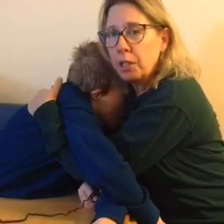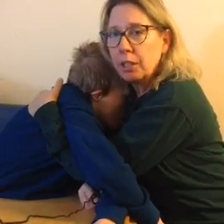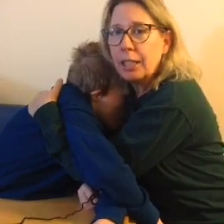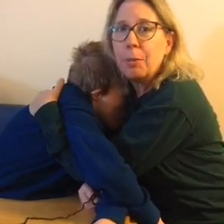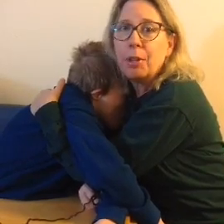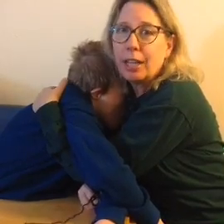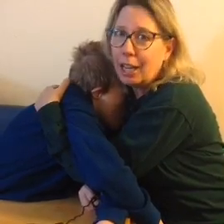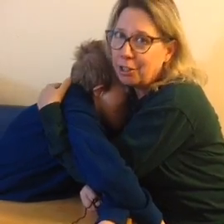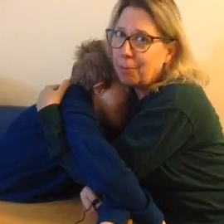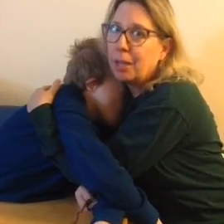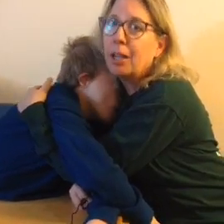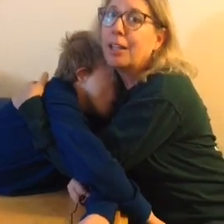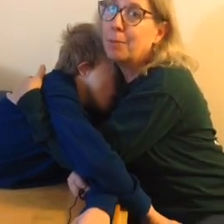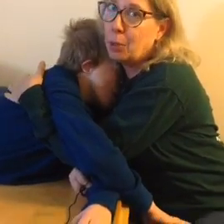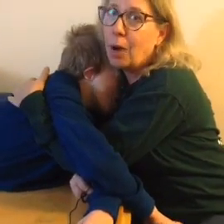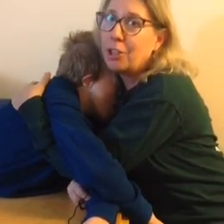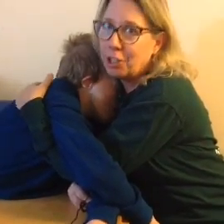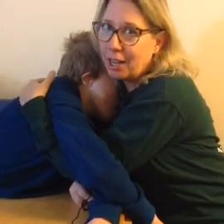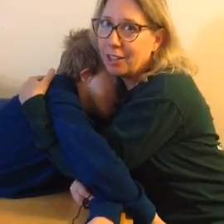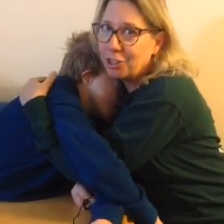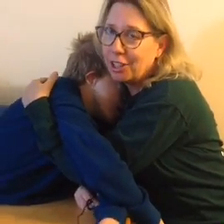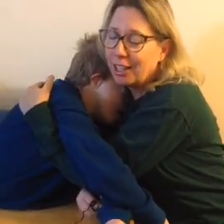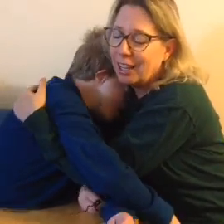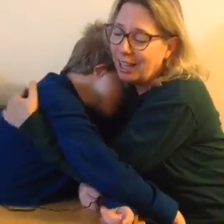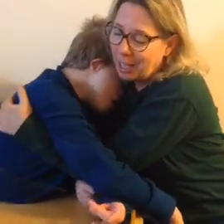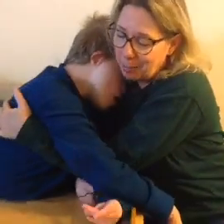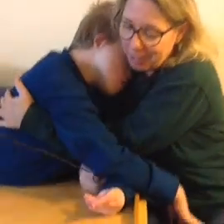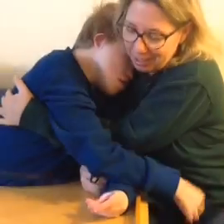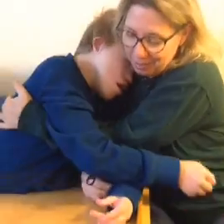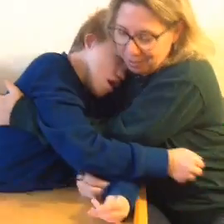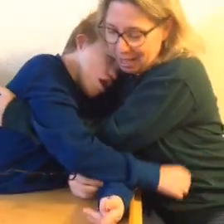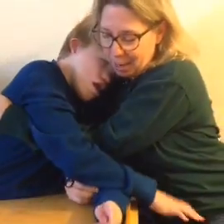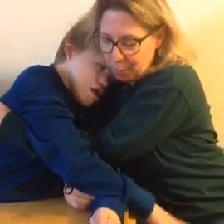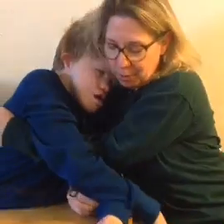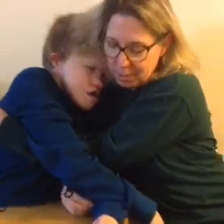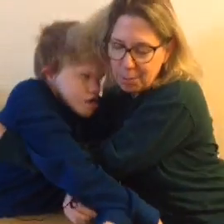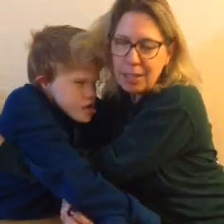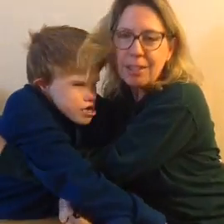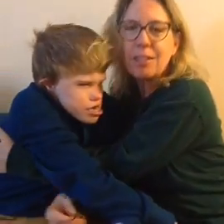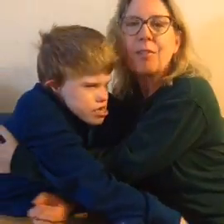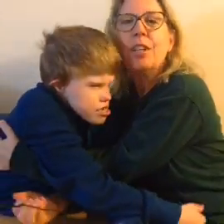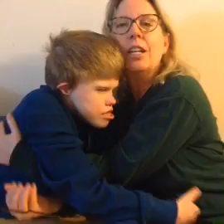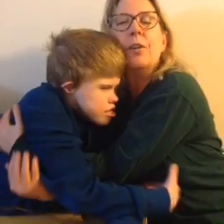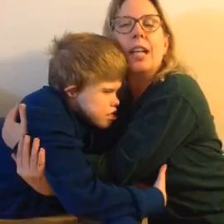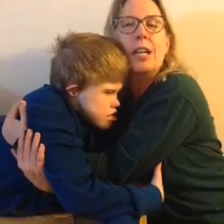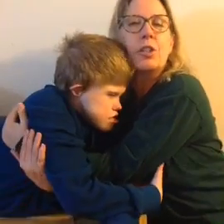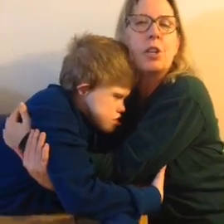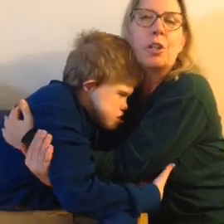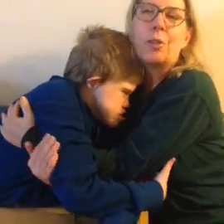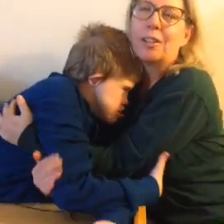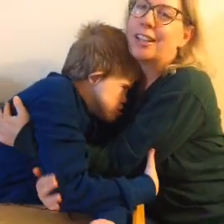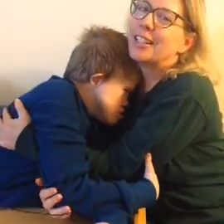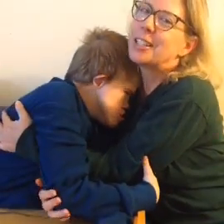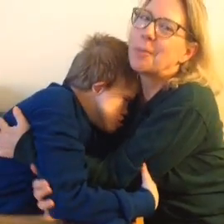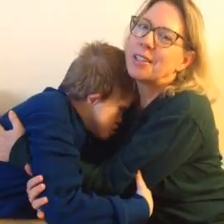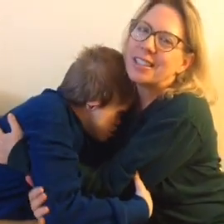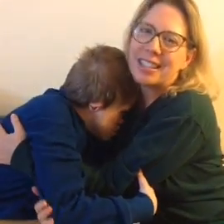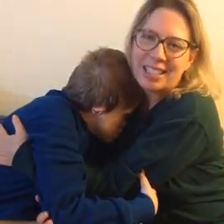unfortunately, communication can be quite challenging. And because of that, we wanted to make this video to kind of show you some of the